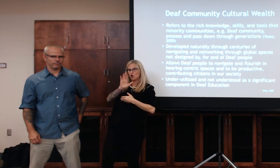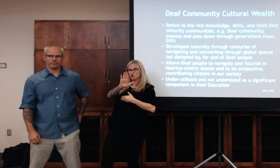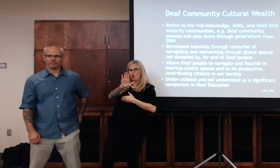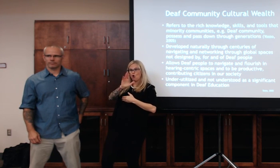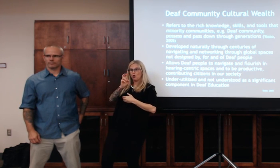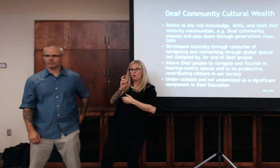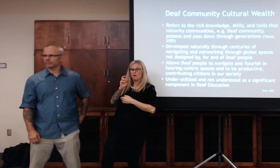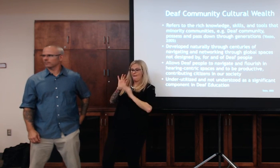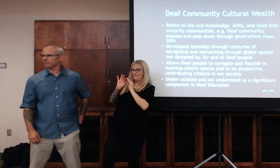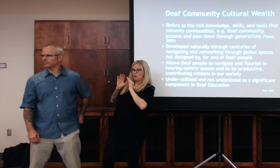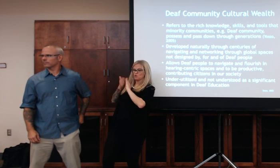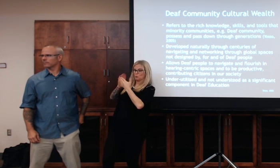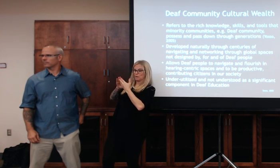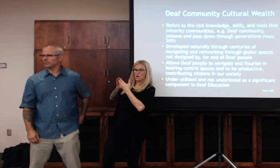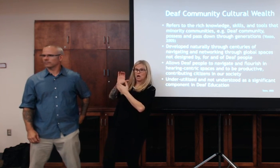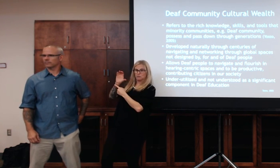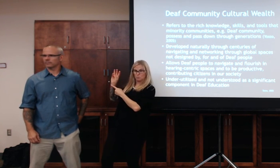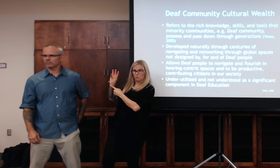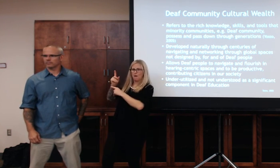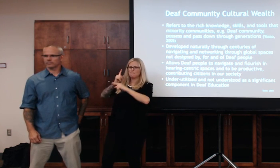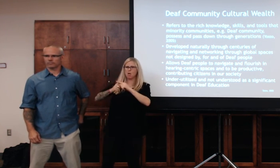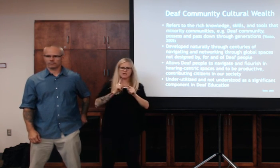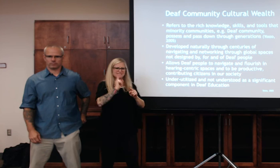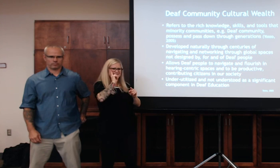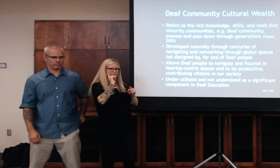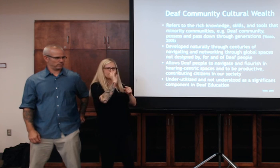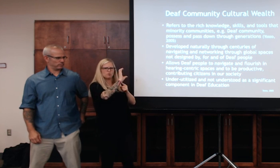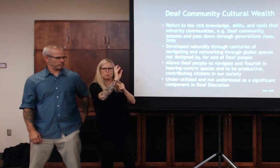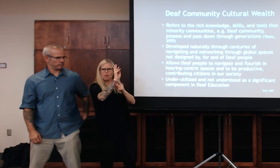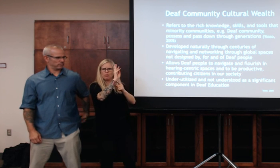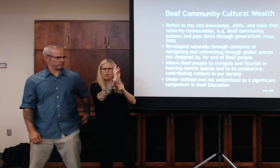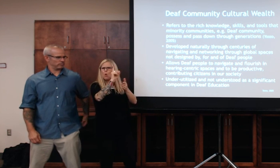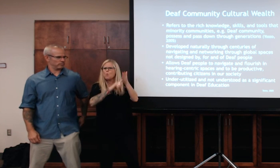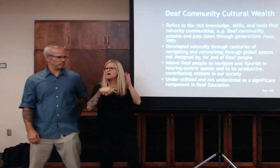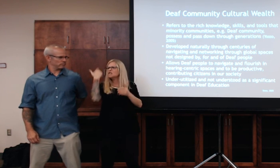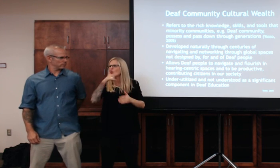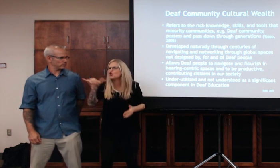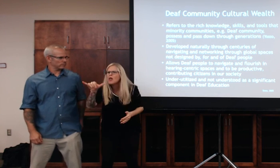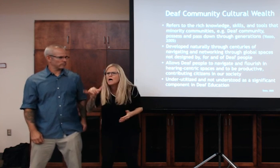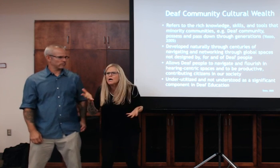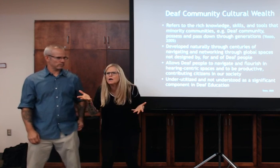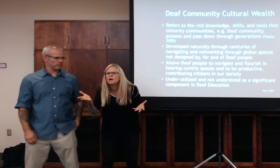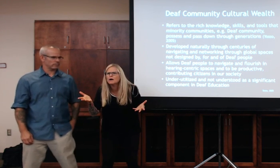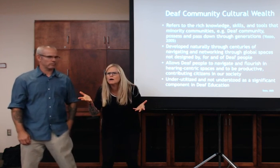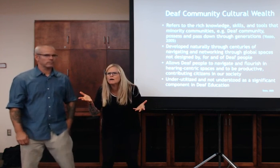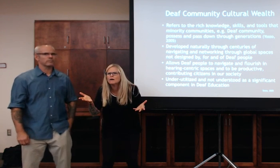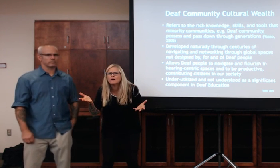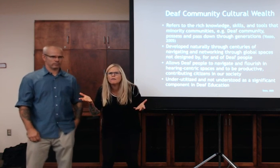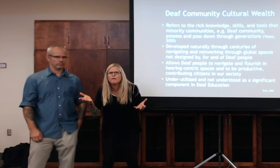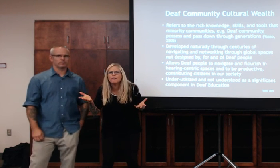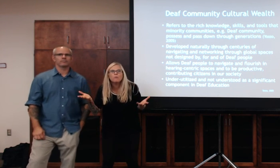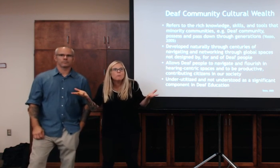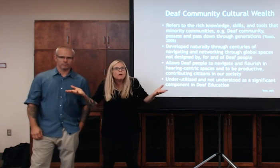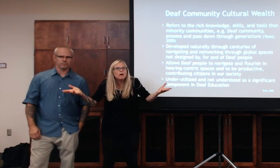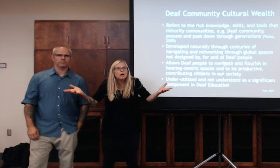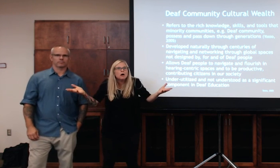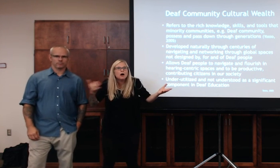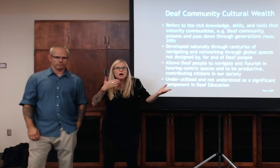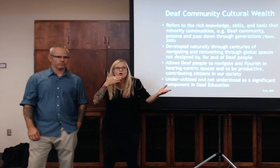At home, you incorporate your community cultural wealth, also the deaf community cultural wealth. What would that look like? Ideally, what would that look like?